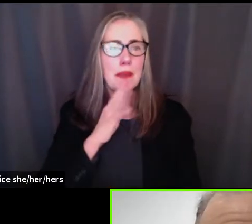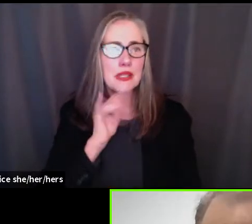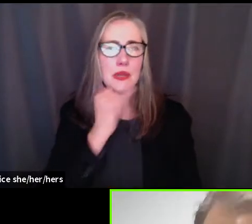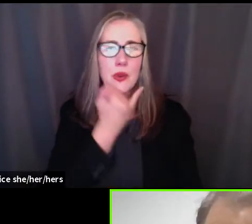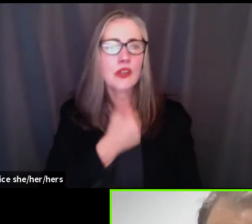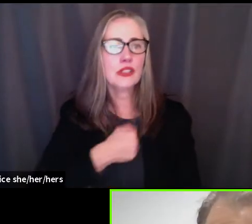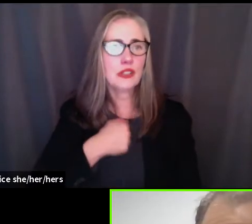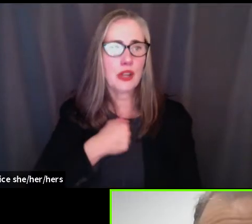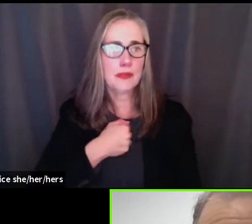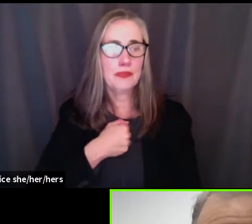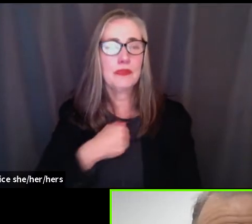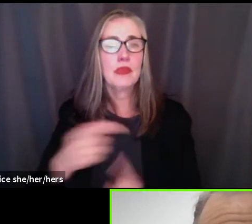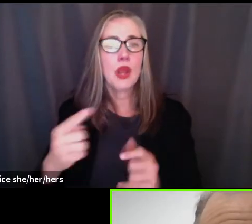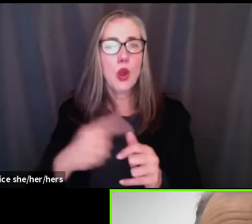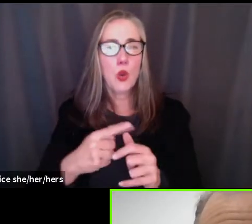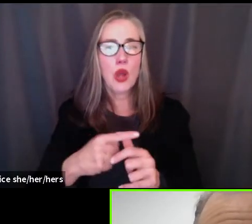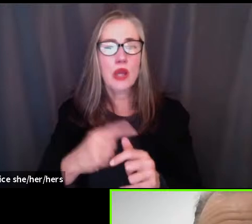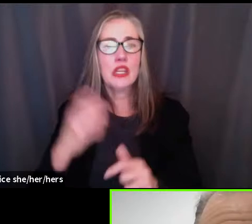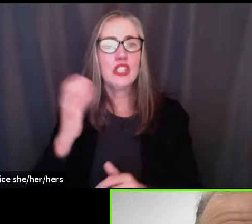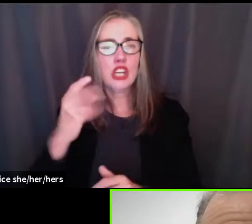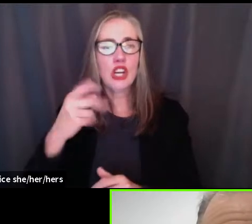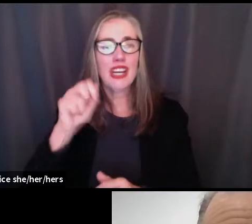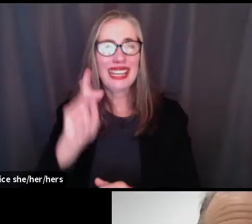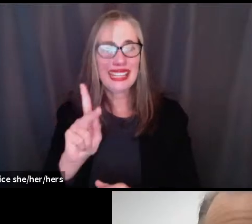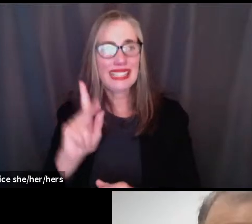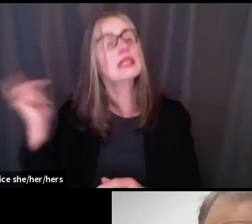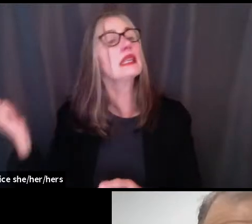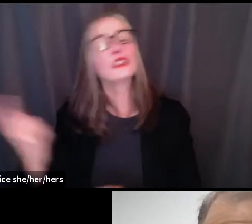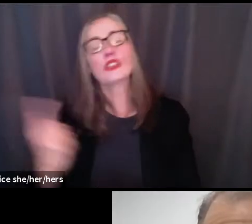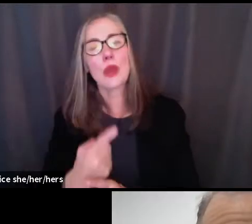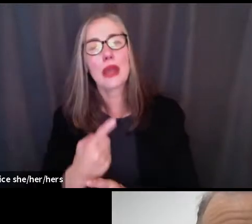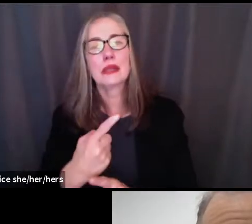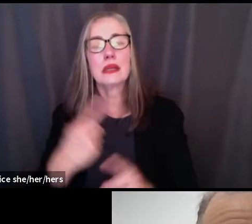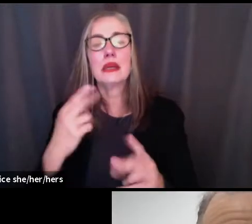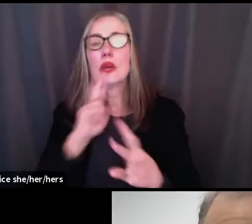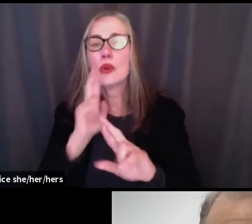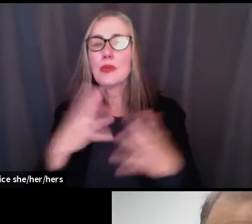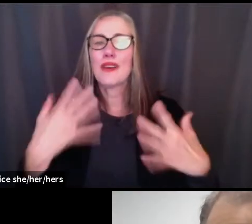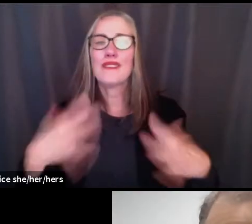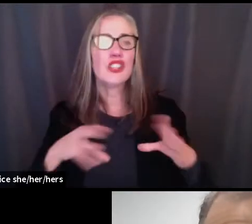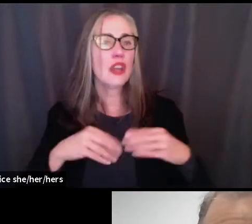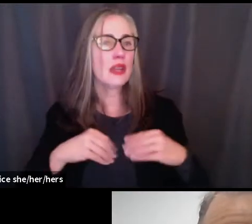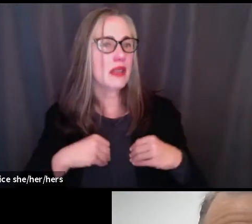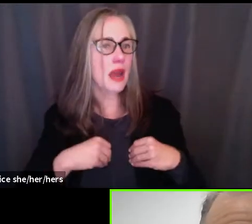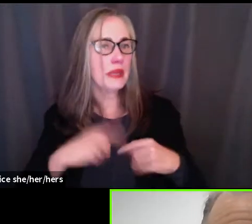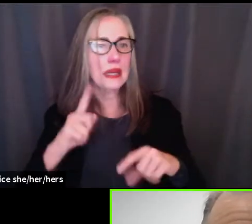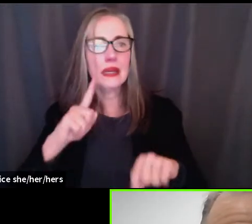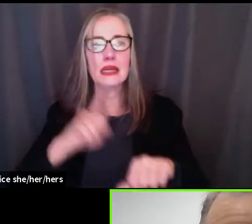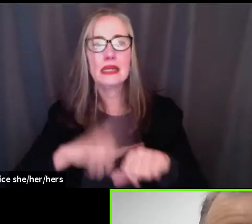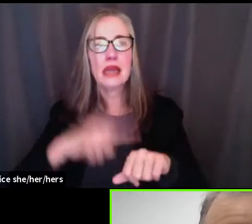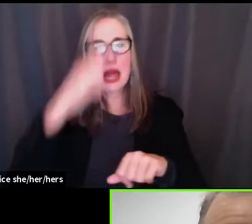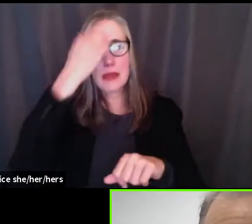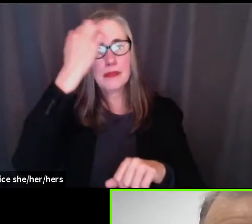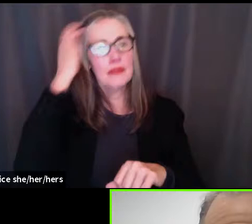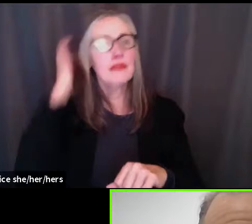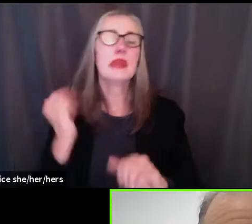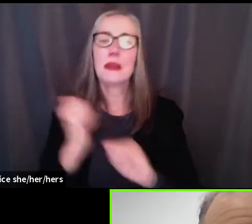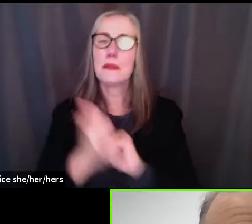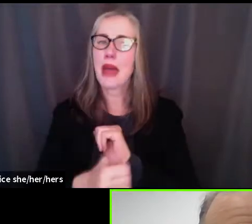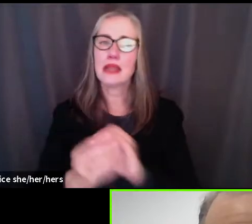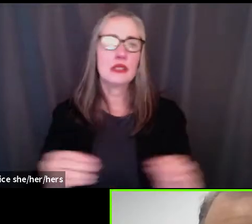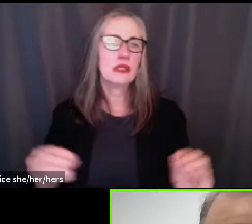the Chair Hicks is correct. The report is already been adopted and the time has passed for any objection to